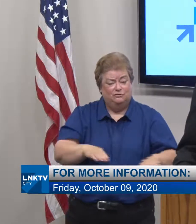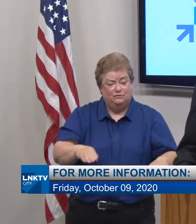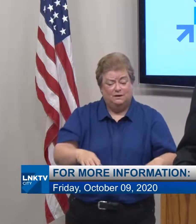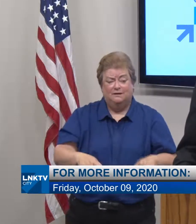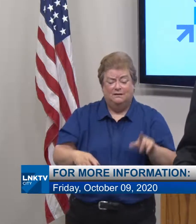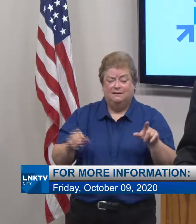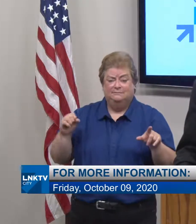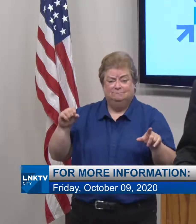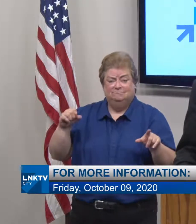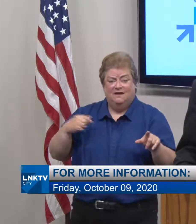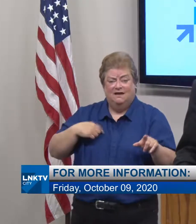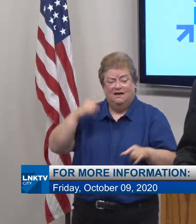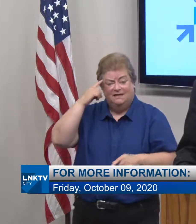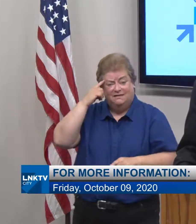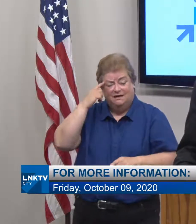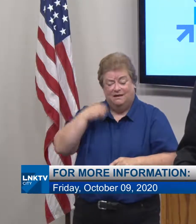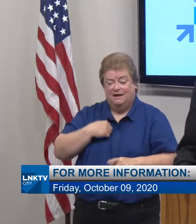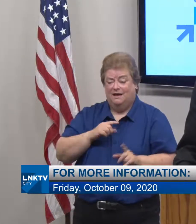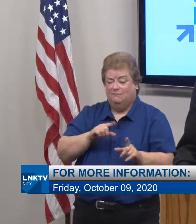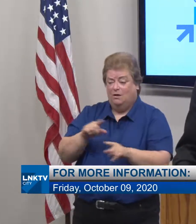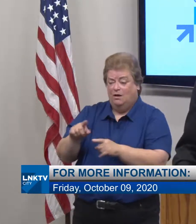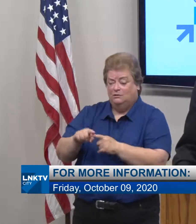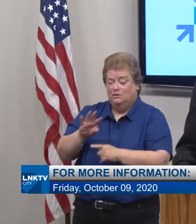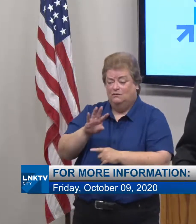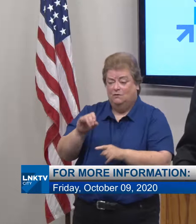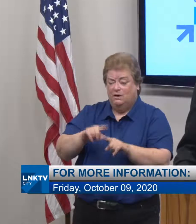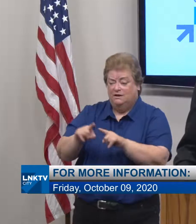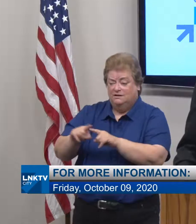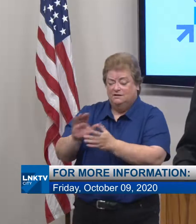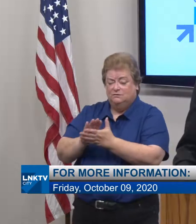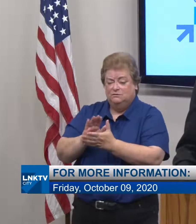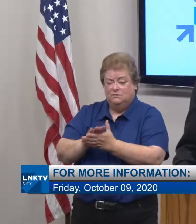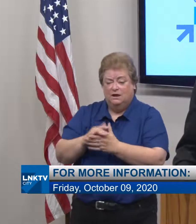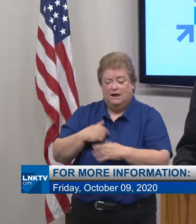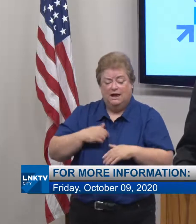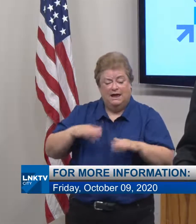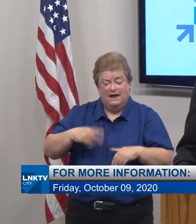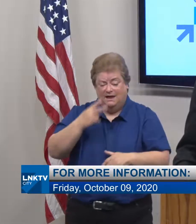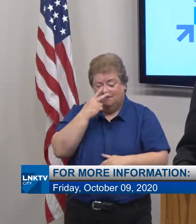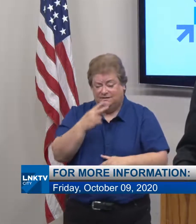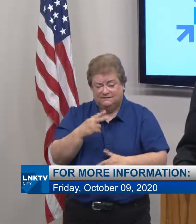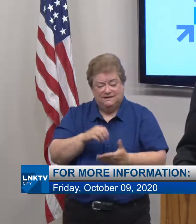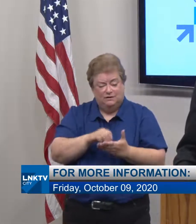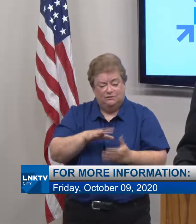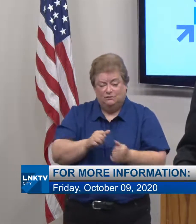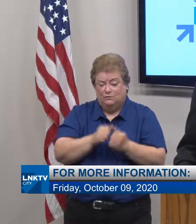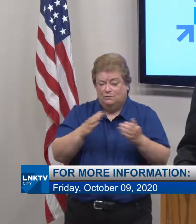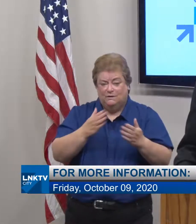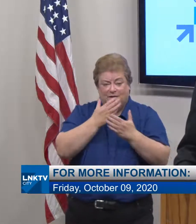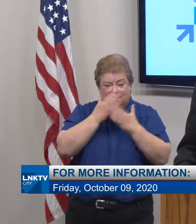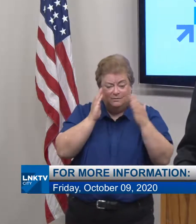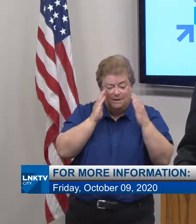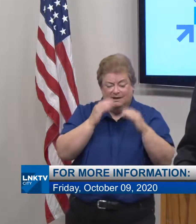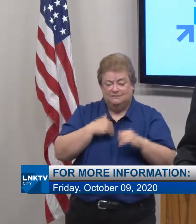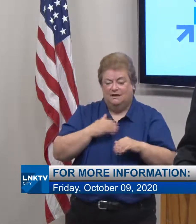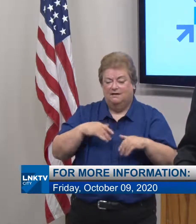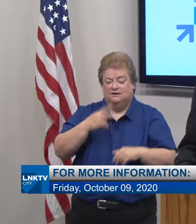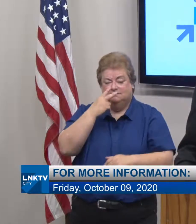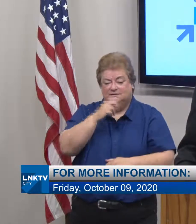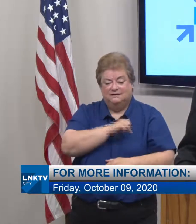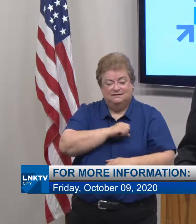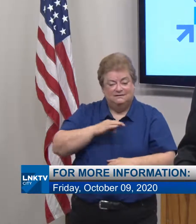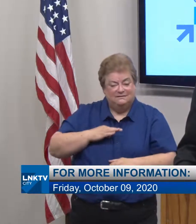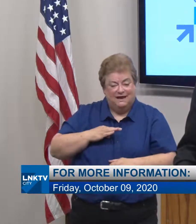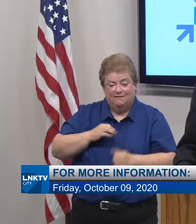mean, I've been in 40-something schools. I haven't seen a student without a mask. I haven't seen a staff member without a mask.